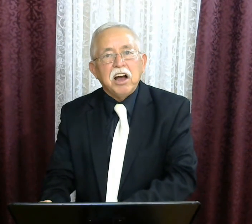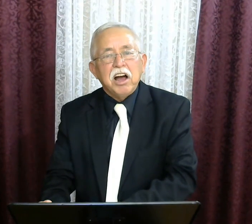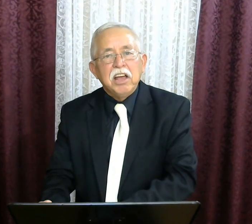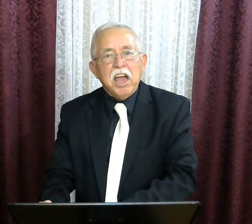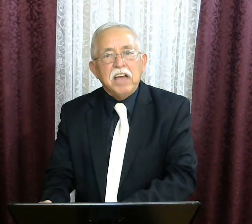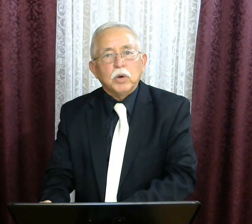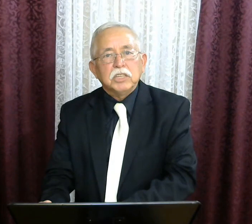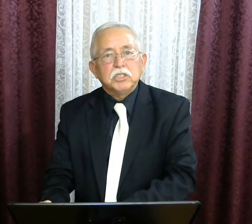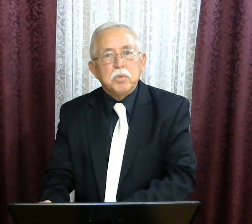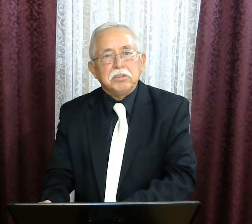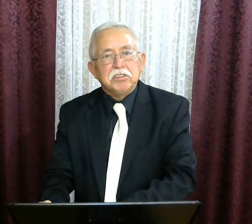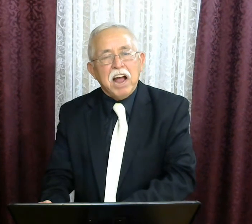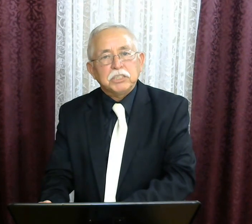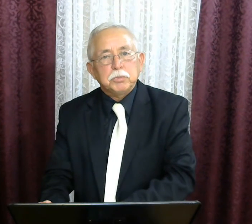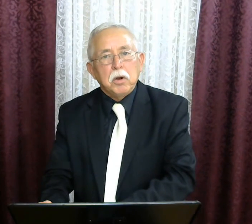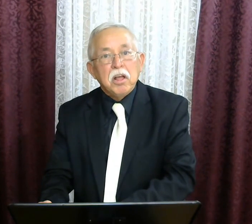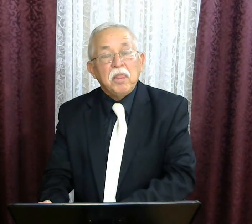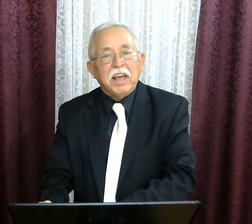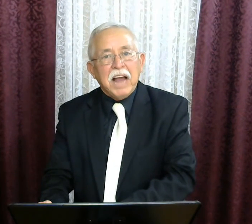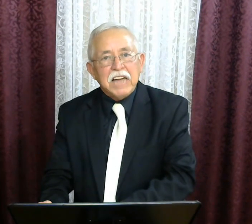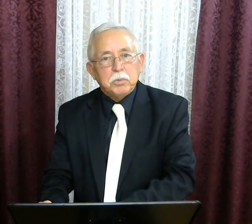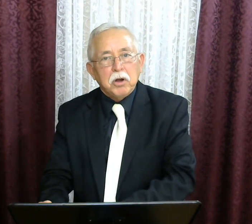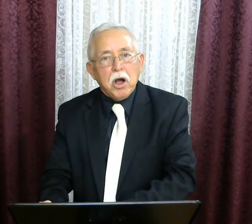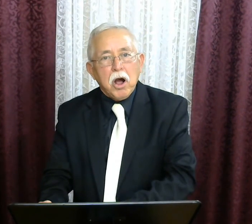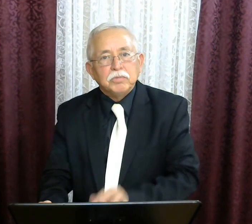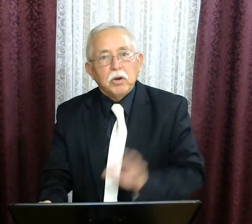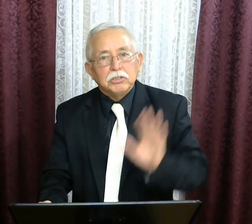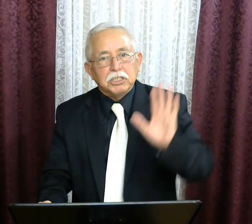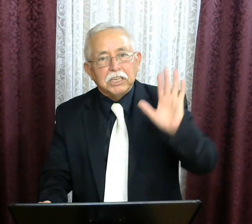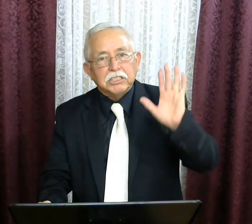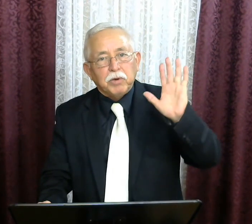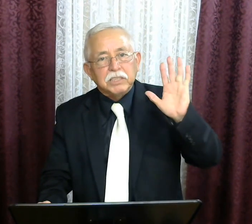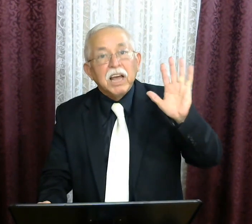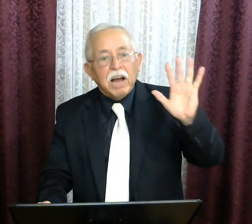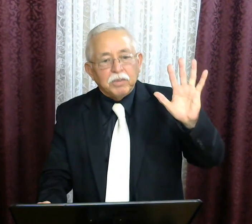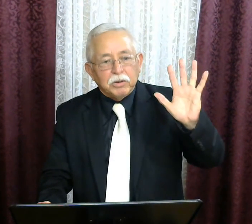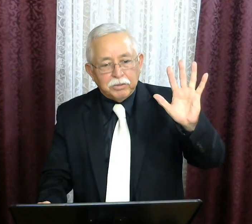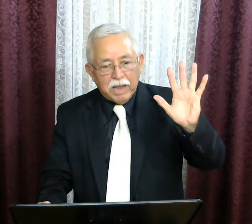and trying to bring the gospel of the Lord Jesus Christ. Have a good night.